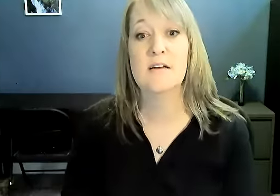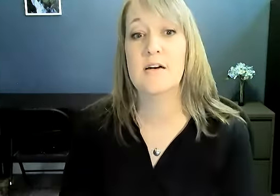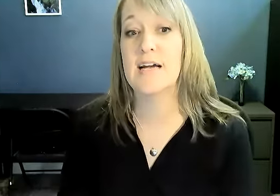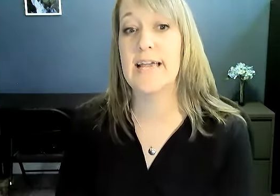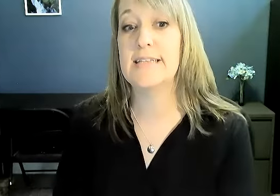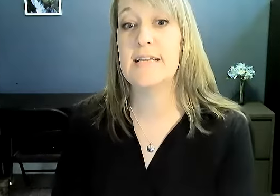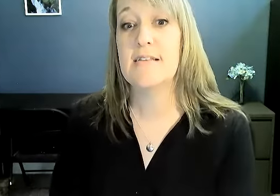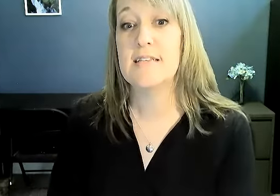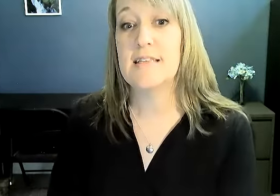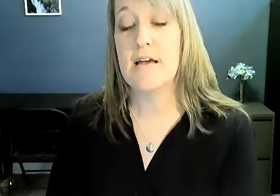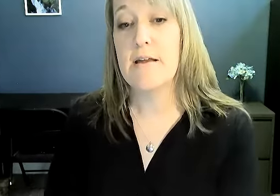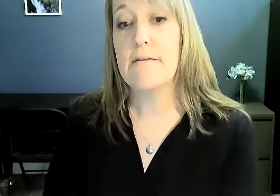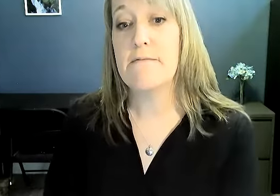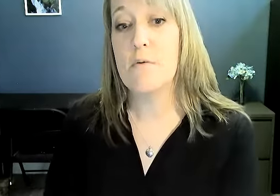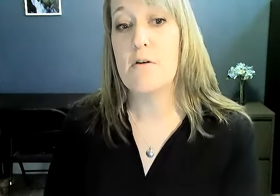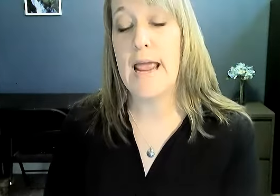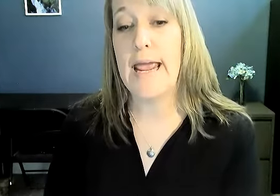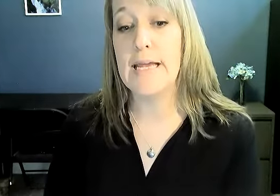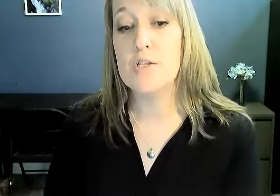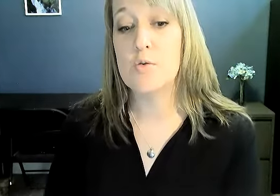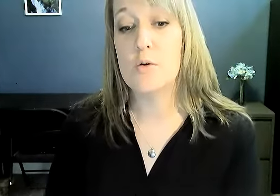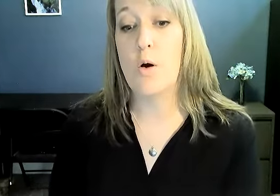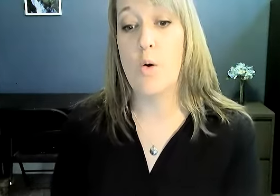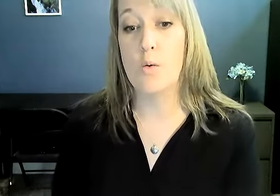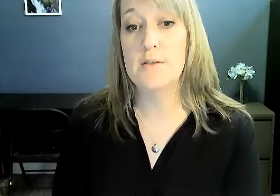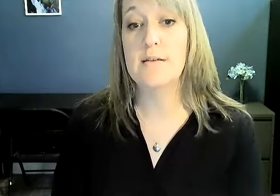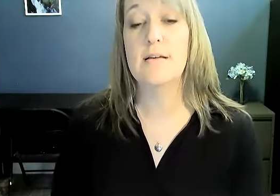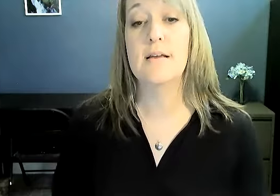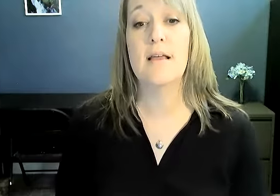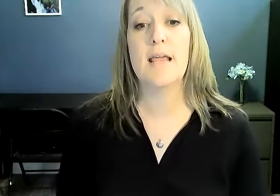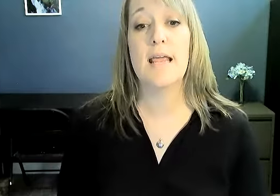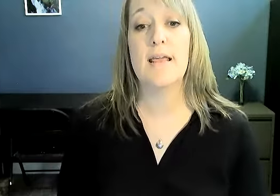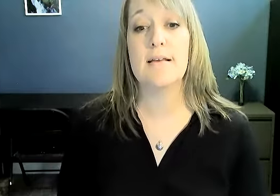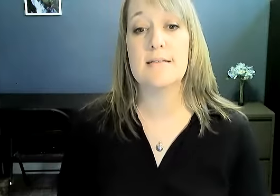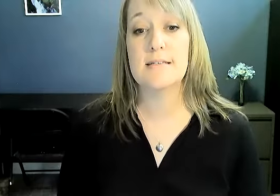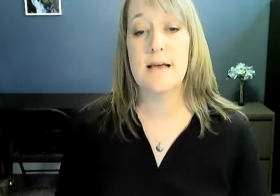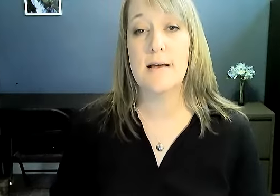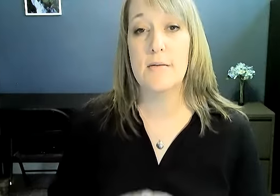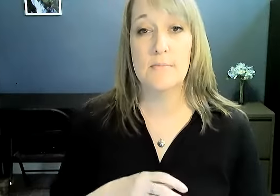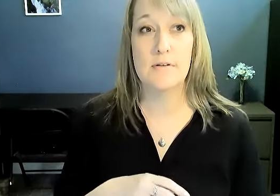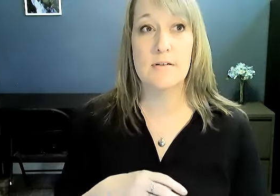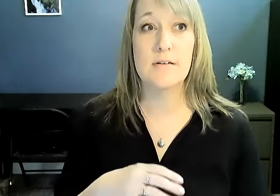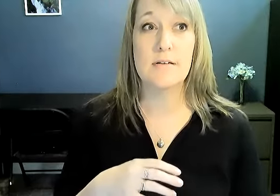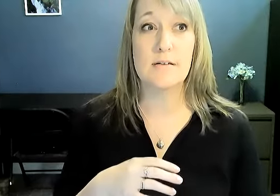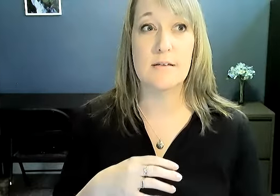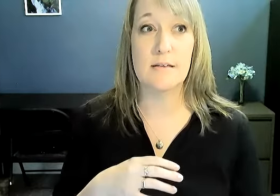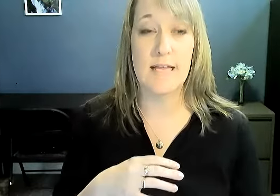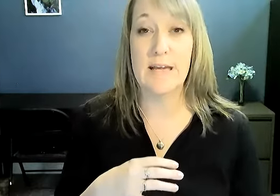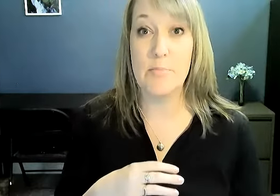All right, the sign for age or old is like a